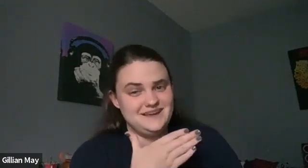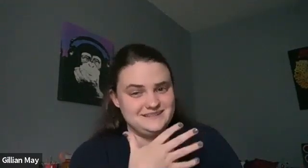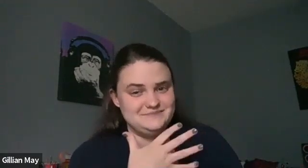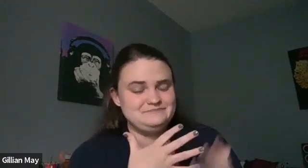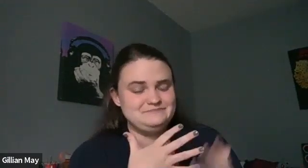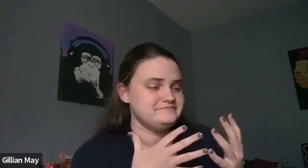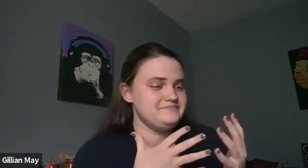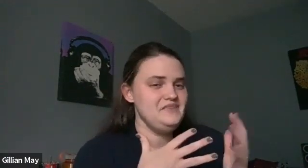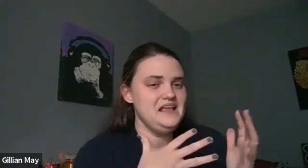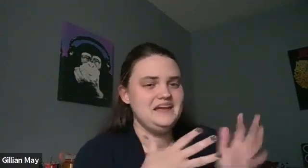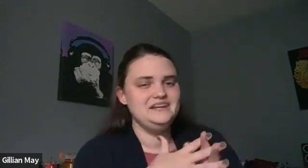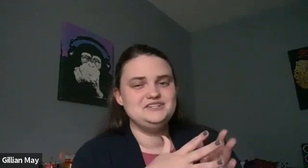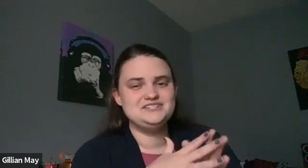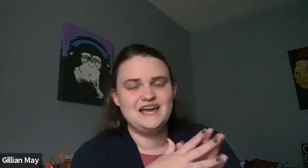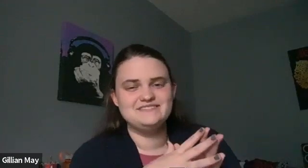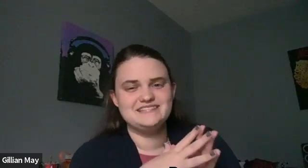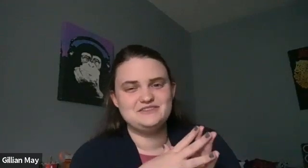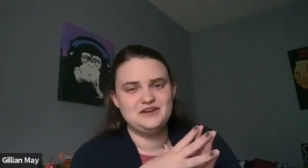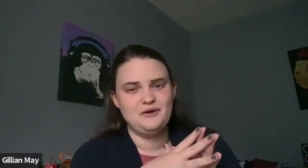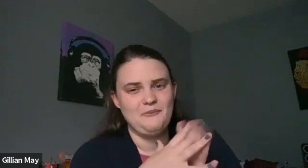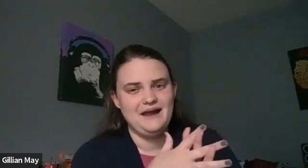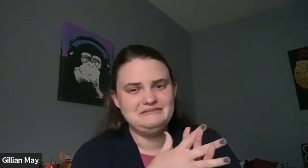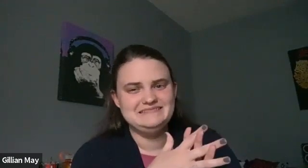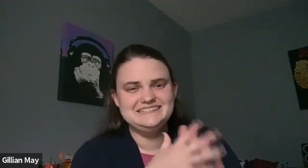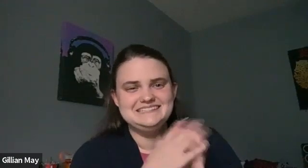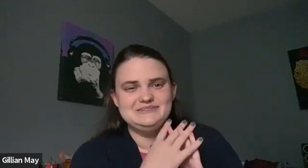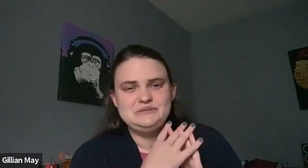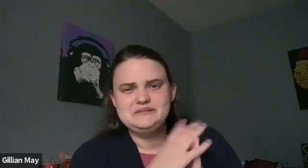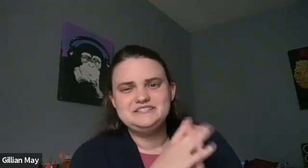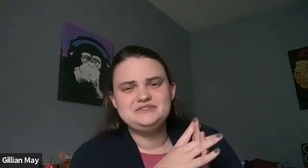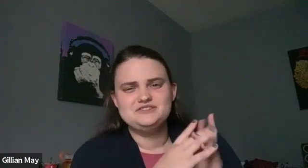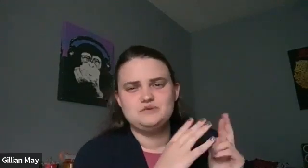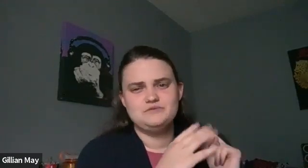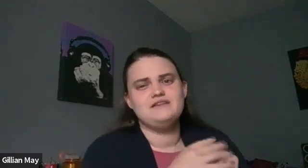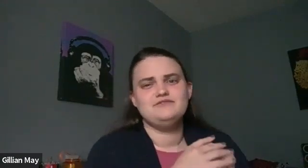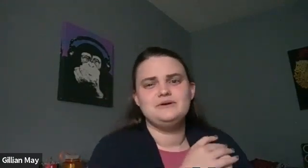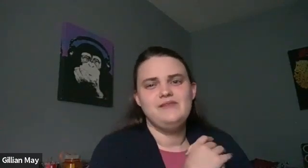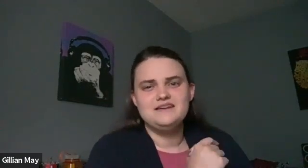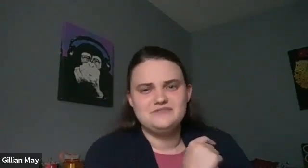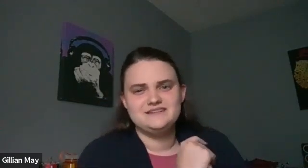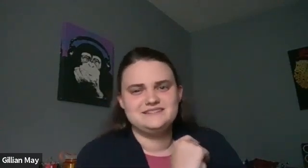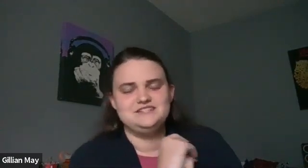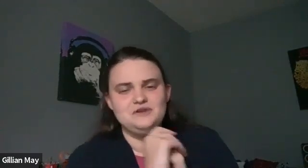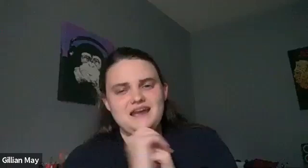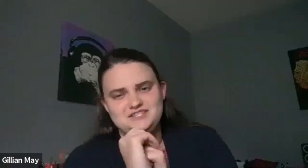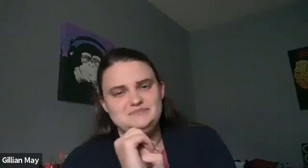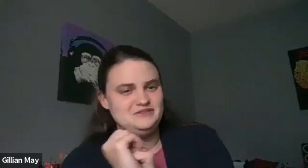signs, and you just have to sit there and go, wow, we really do use the word run for a lot of things that don't actually mean the